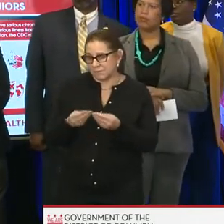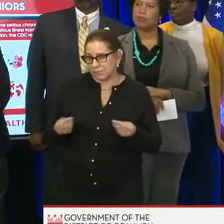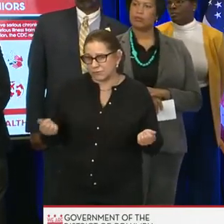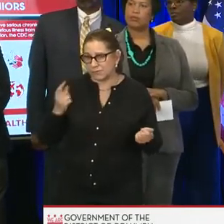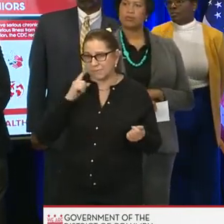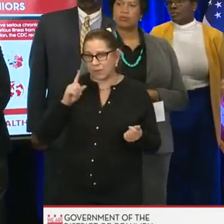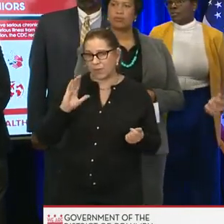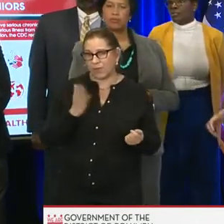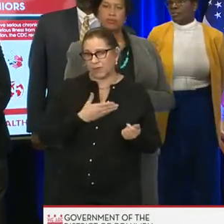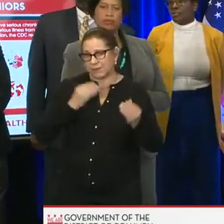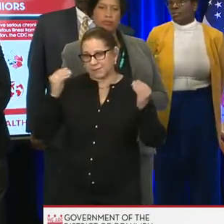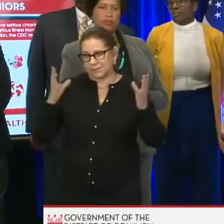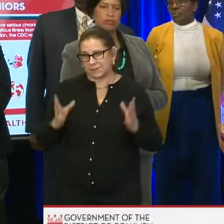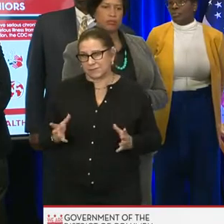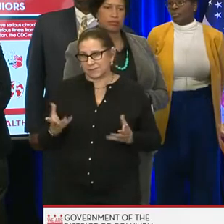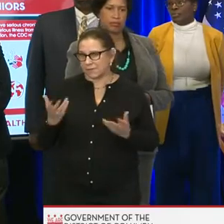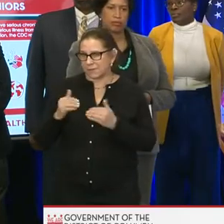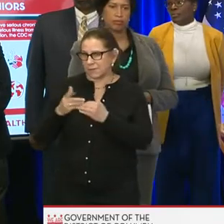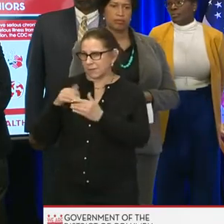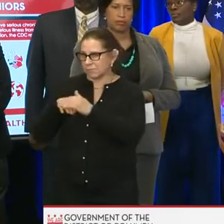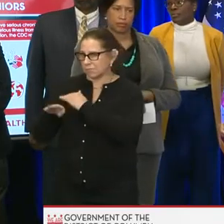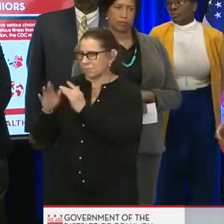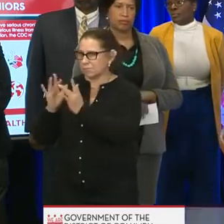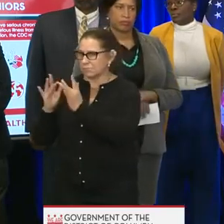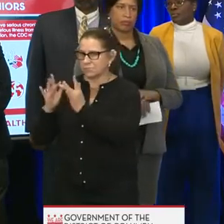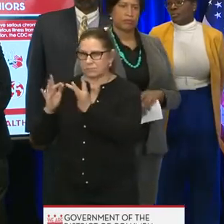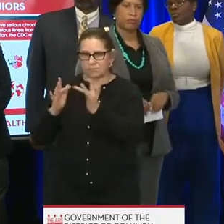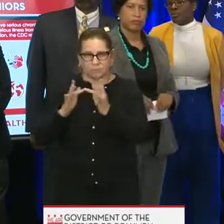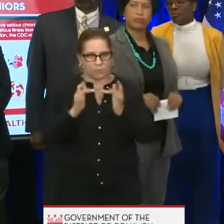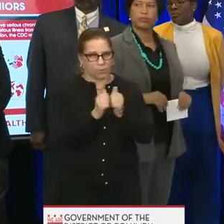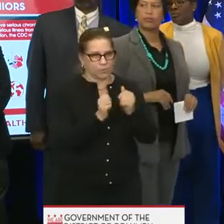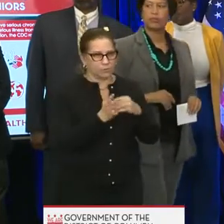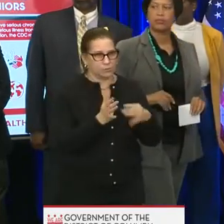to communicate directly with students.